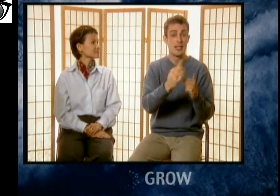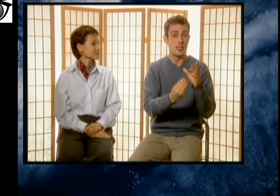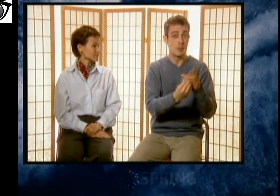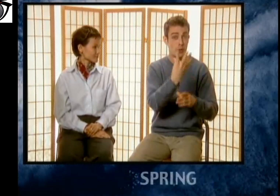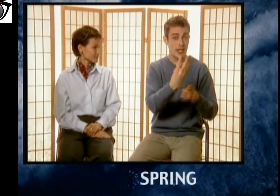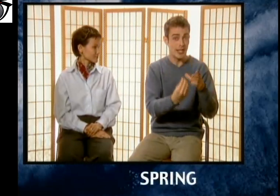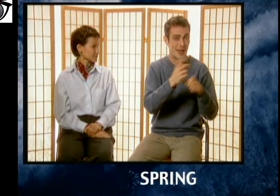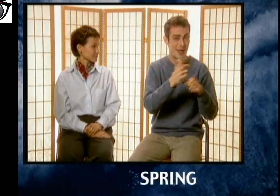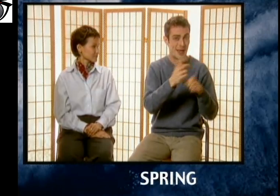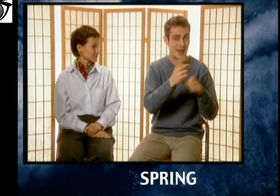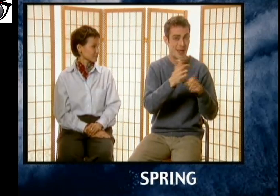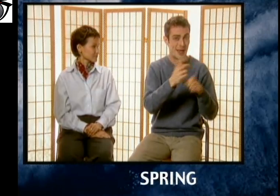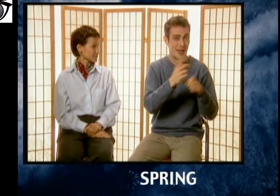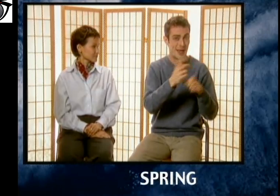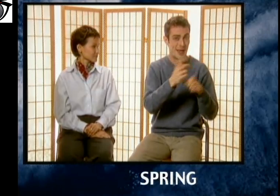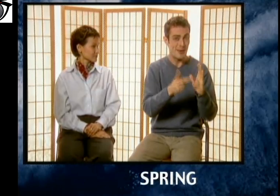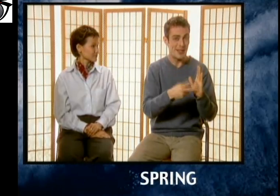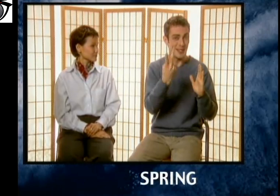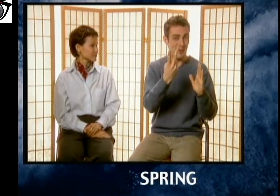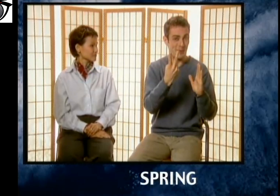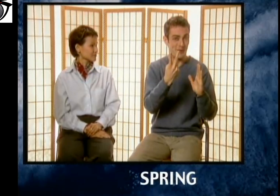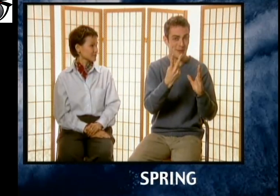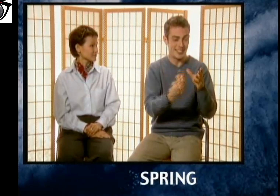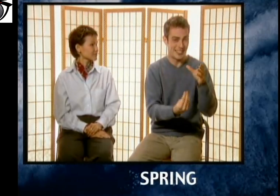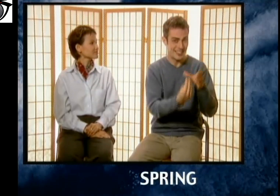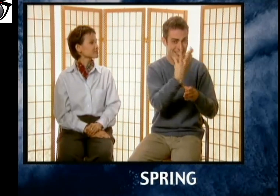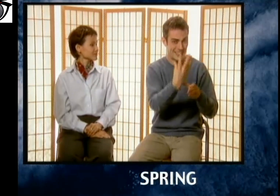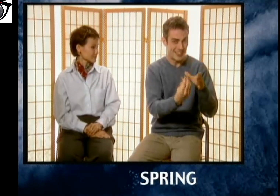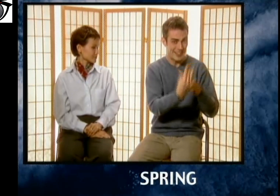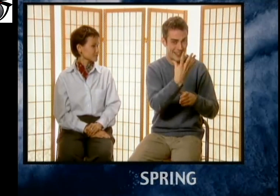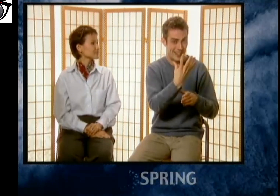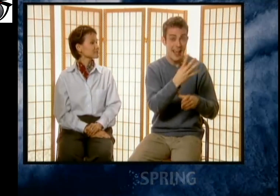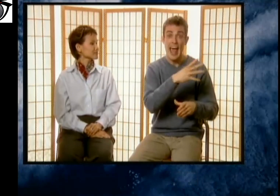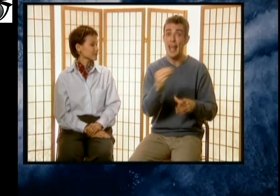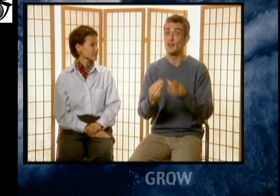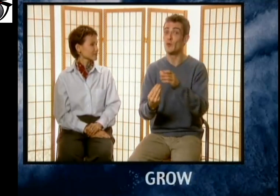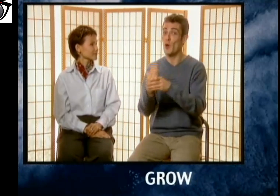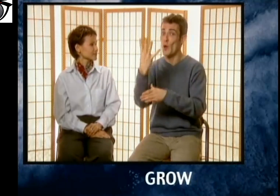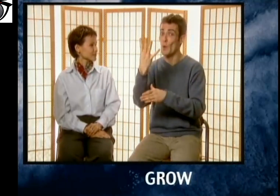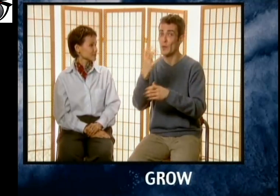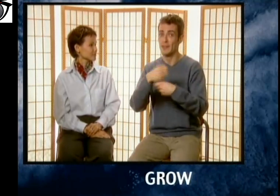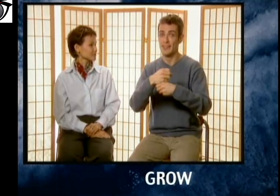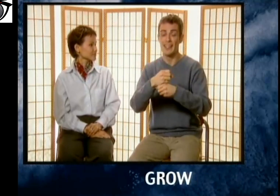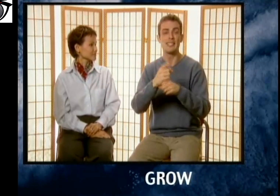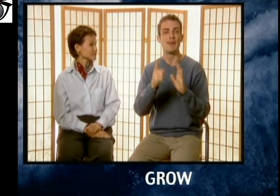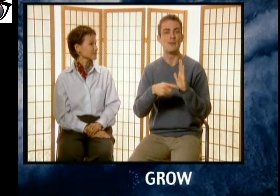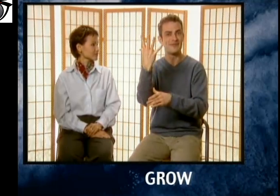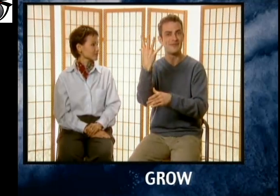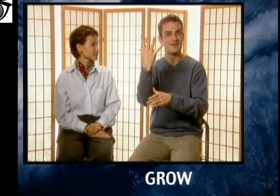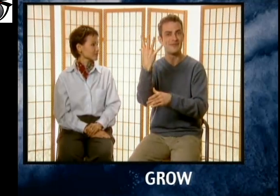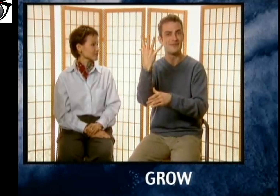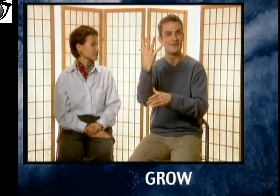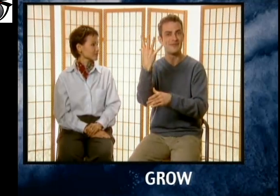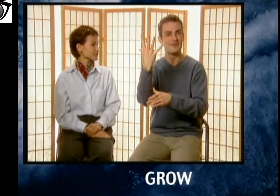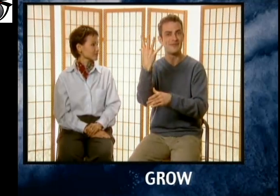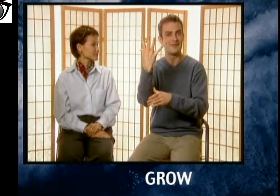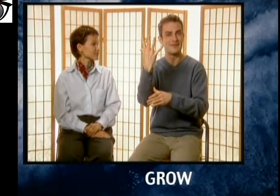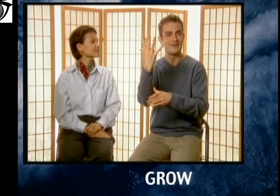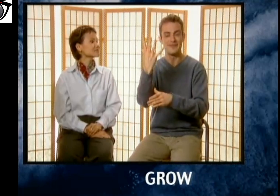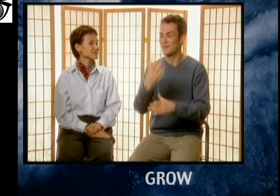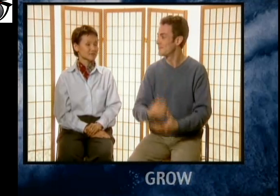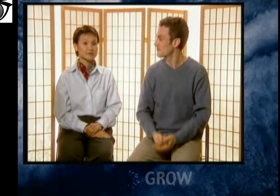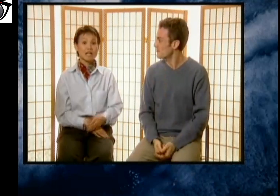except spring is made with a double movement, and grow is made with a single movement.